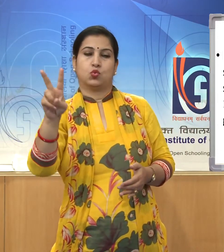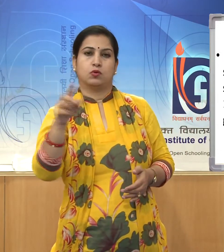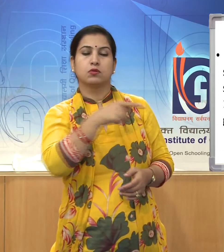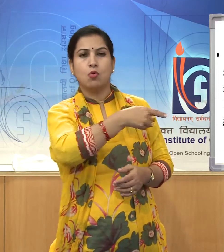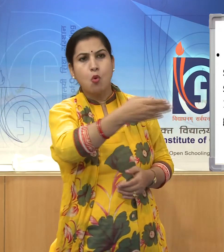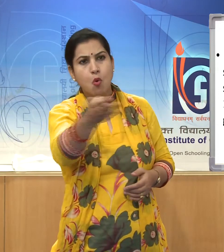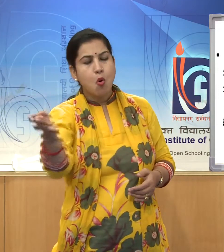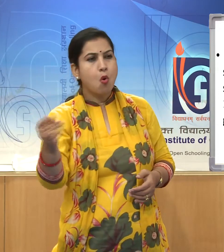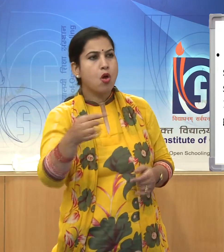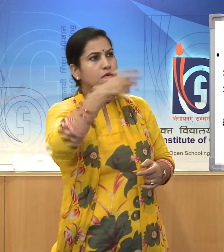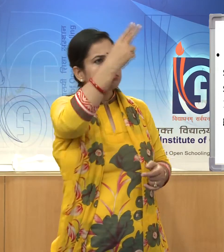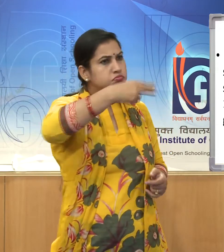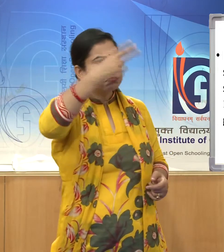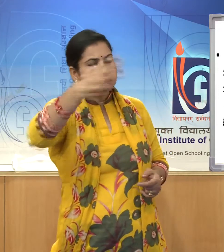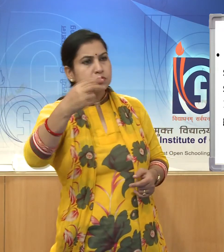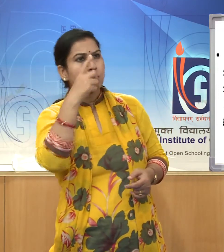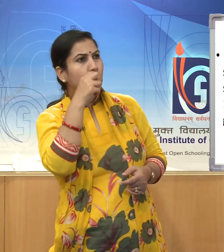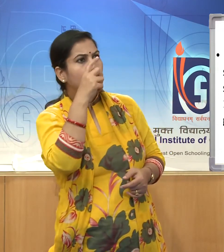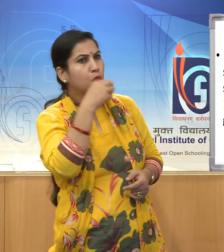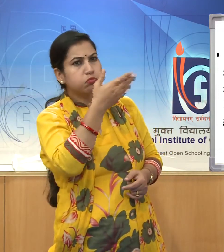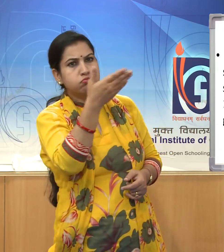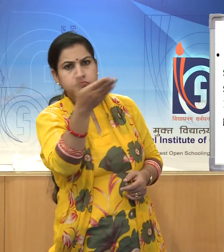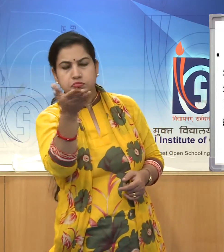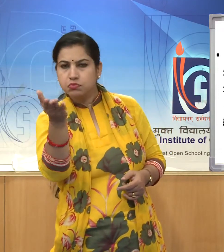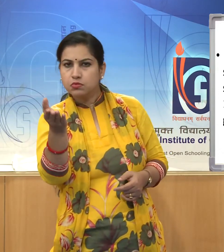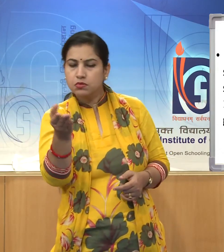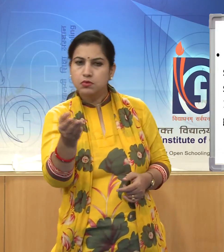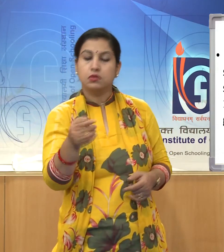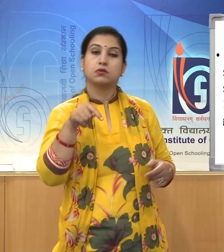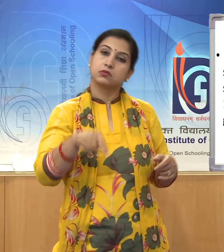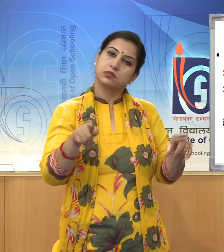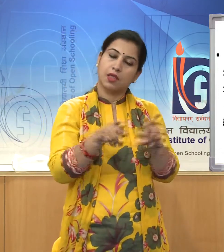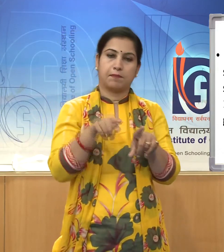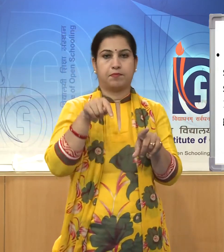named from his blue-green tone of his canvases.